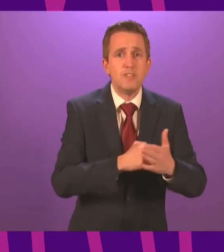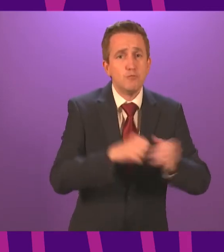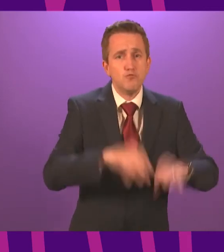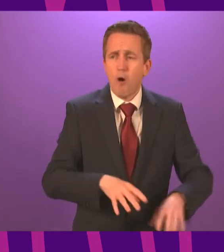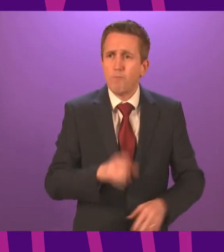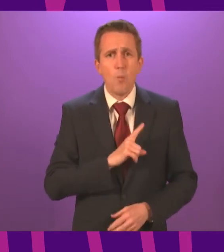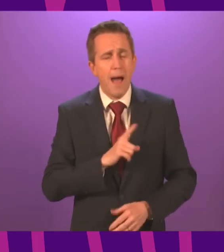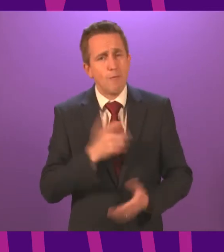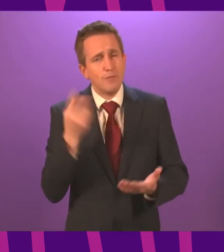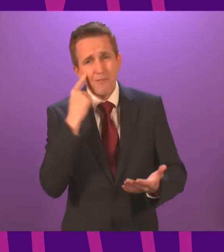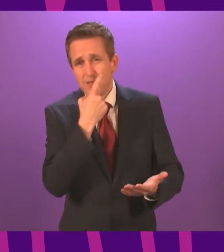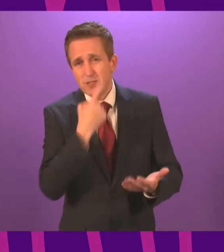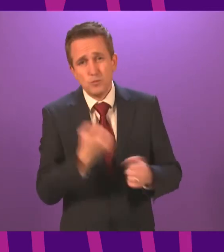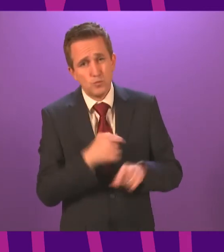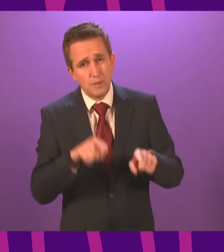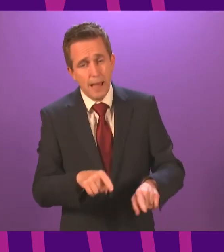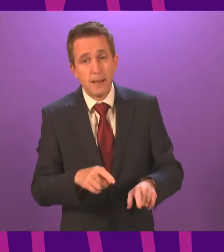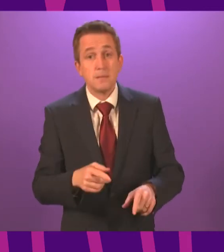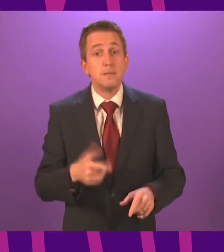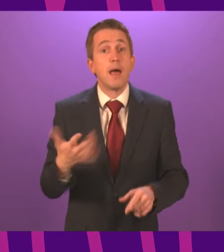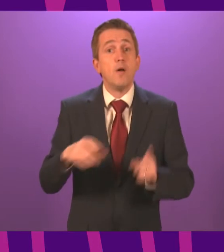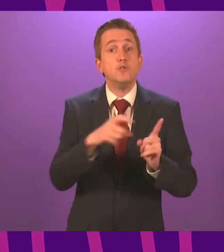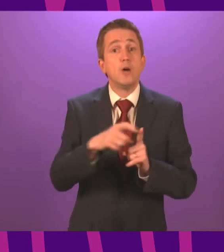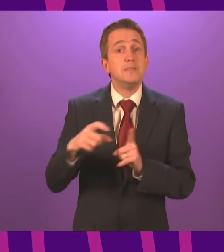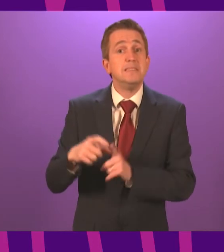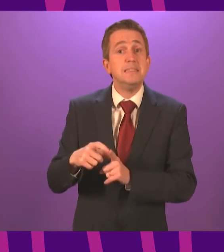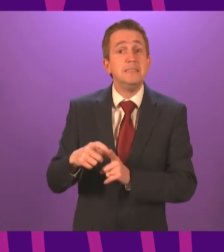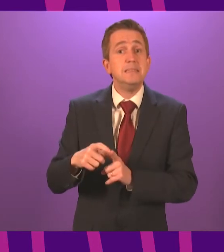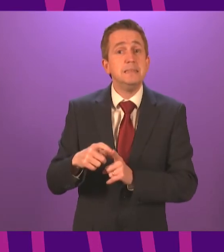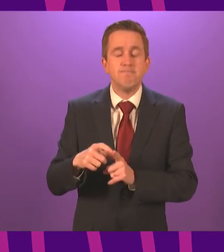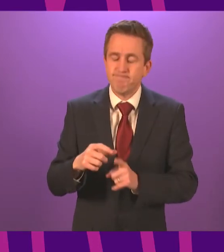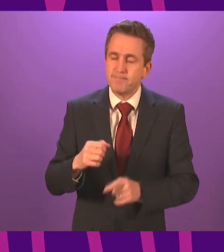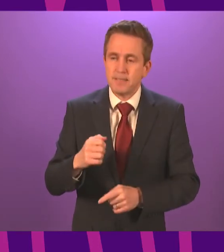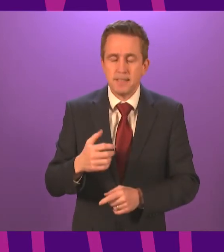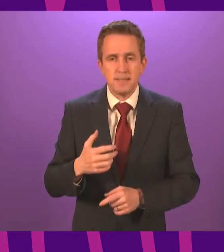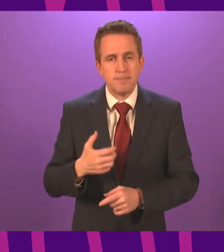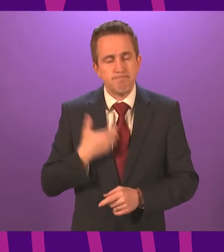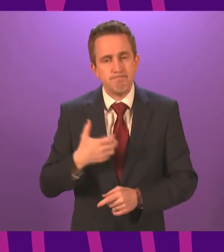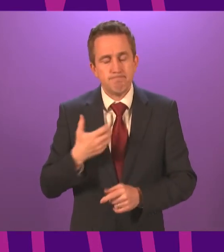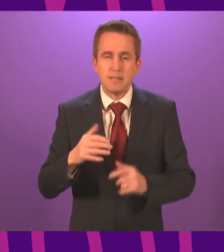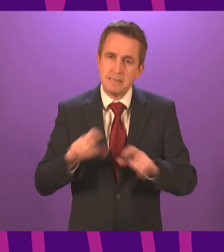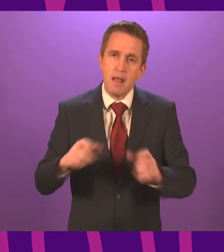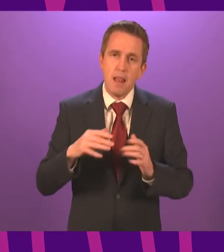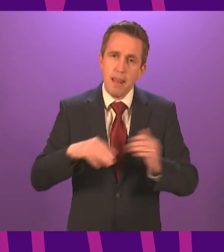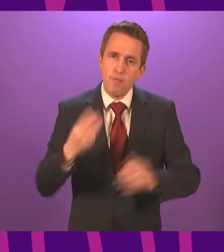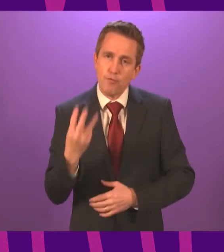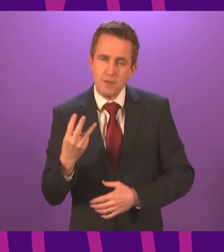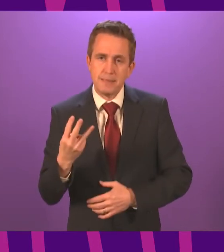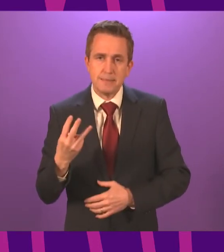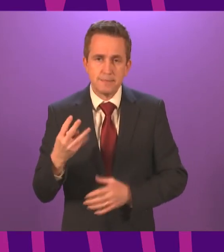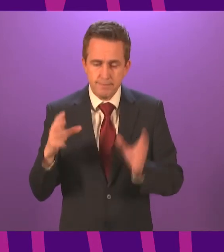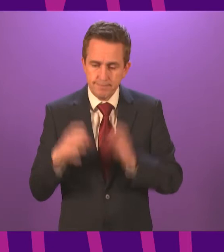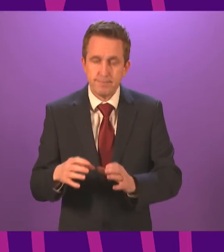restrictions. Dundee remains in level 3 very frustratingly. The first week saw a 29%